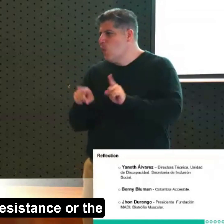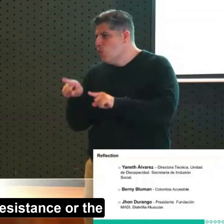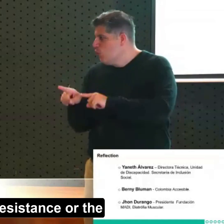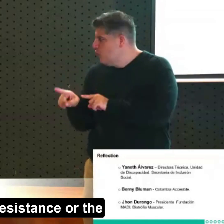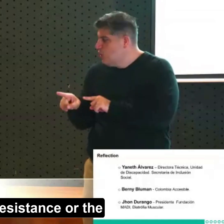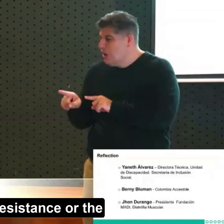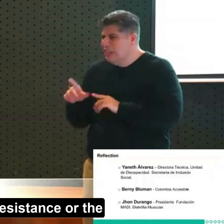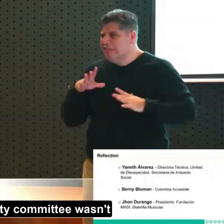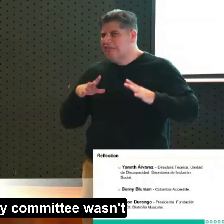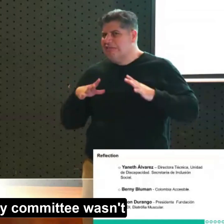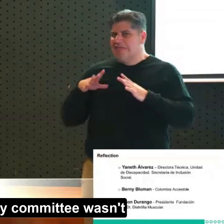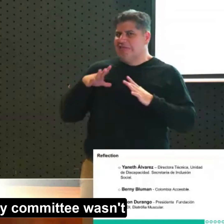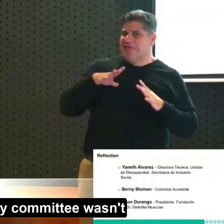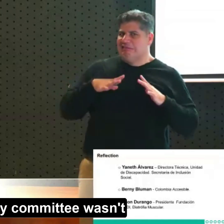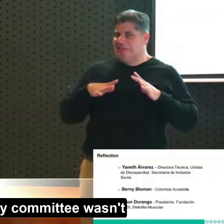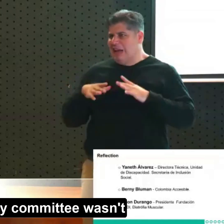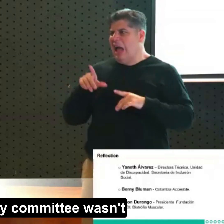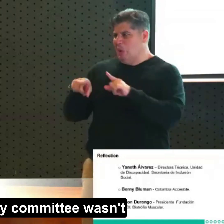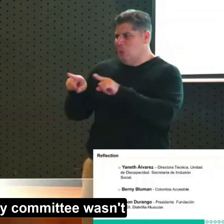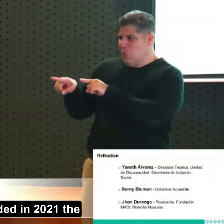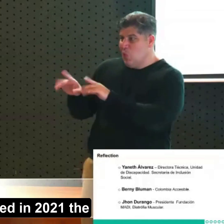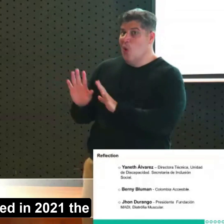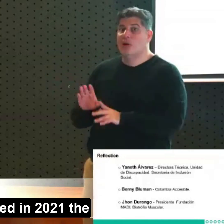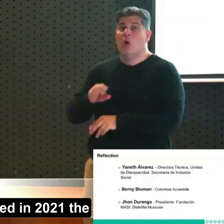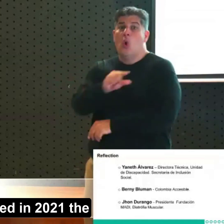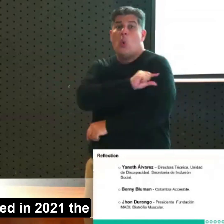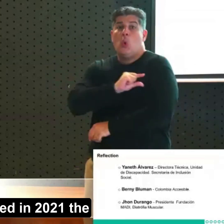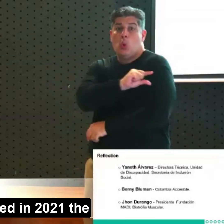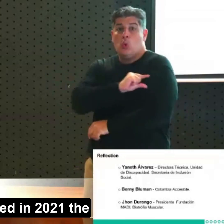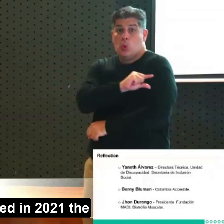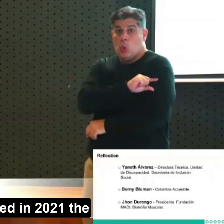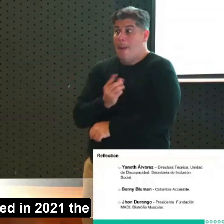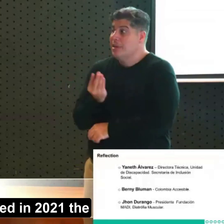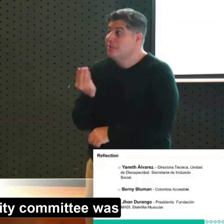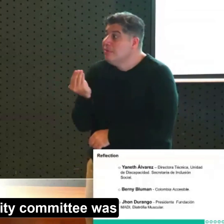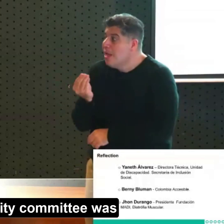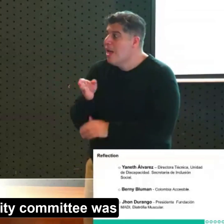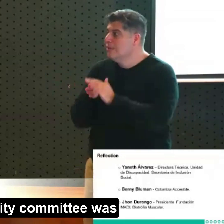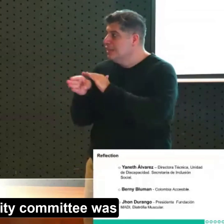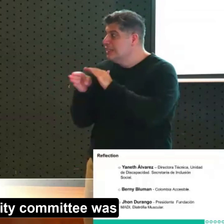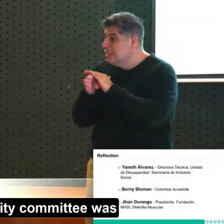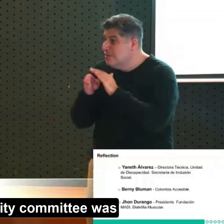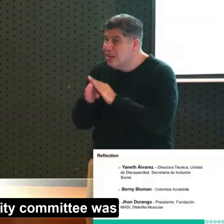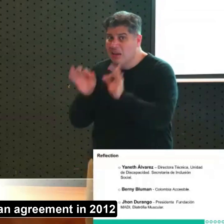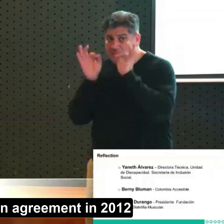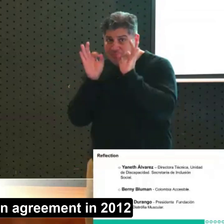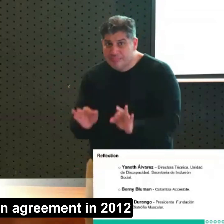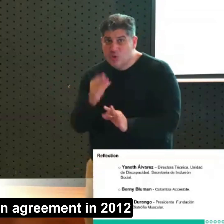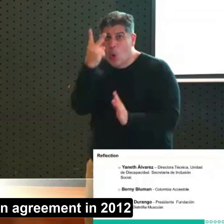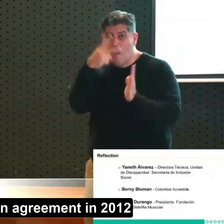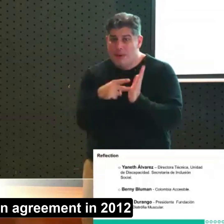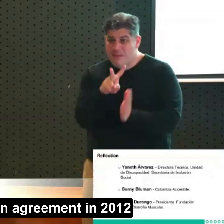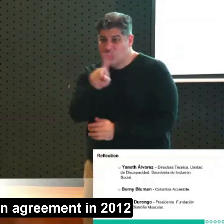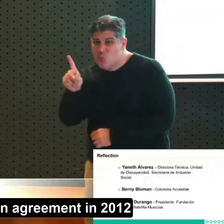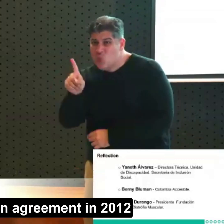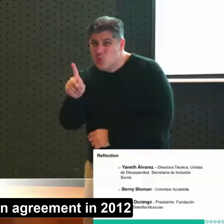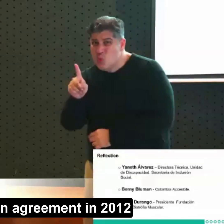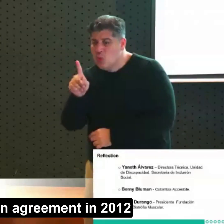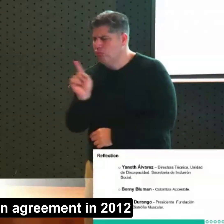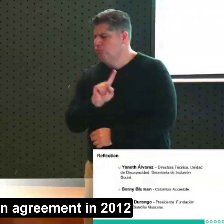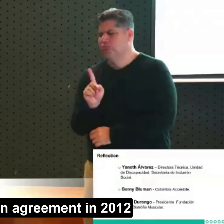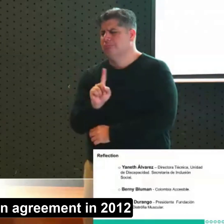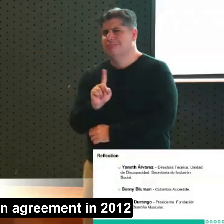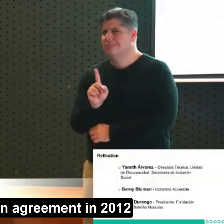resistance. Or the Accessibility Committee wasn't founded in 2021. The Accessibility Committee was created by an agreement